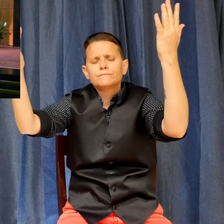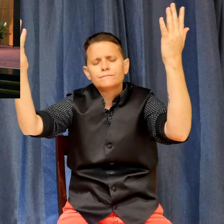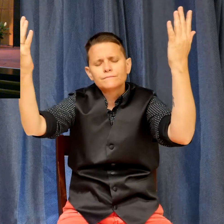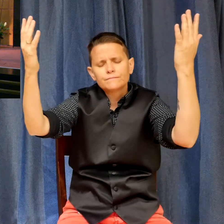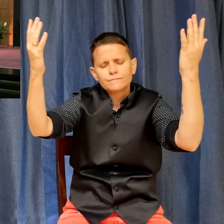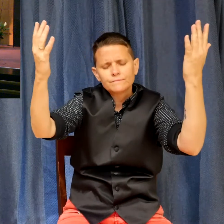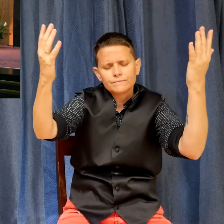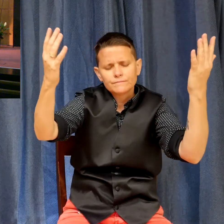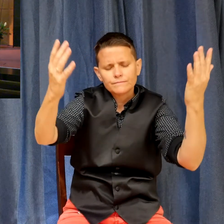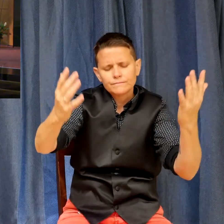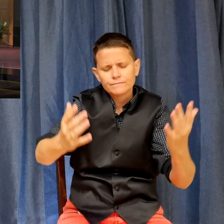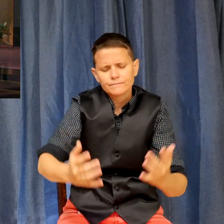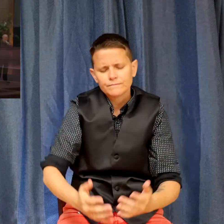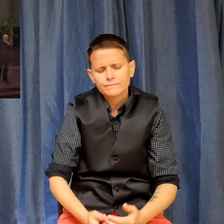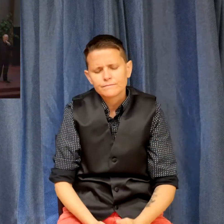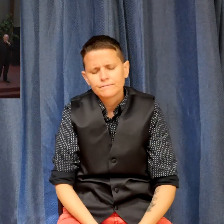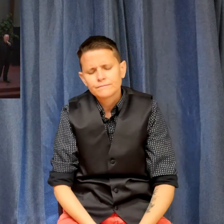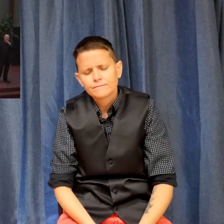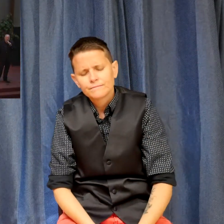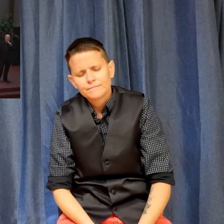Oh,